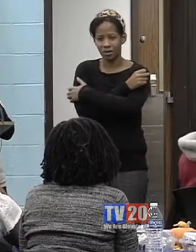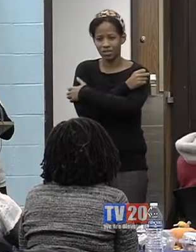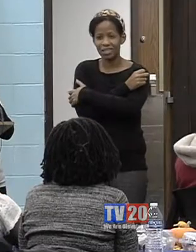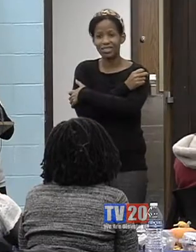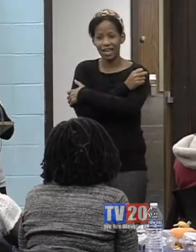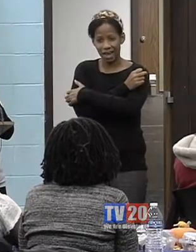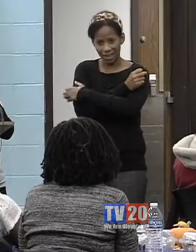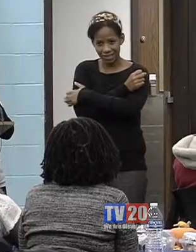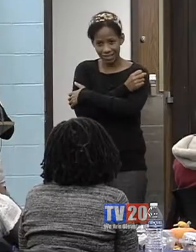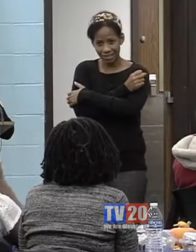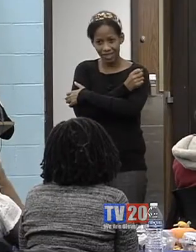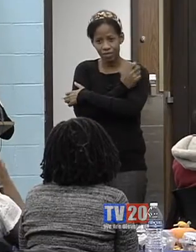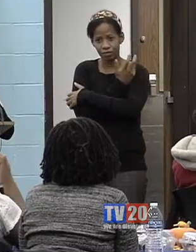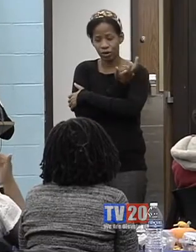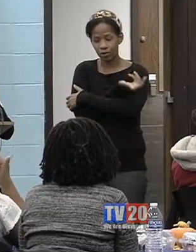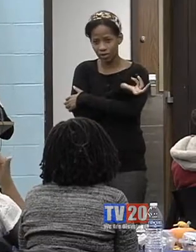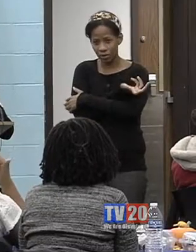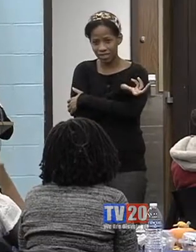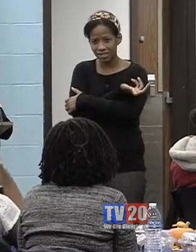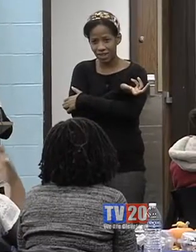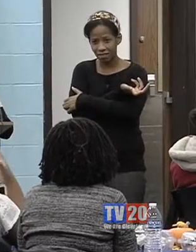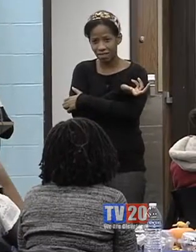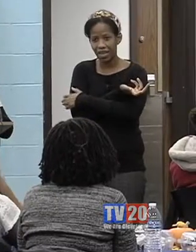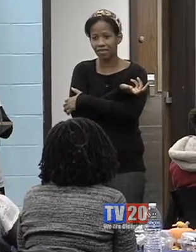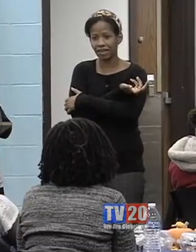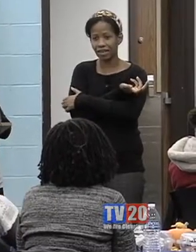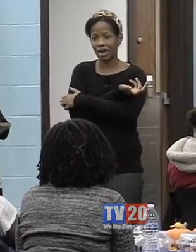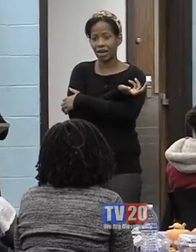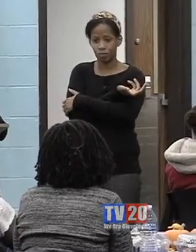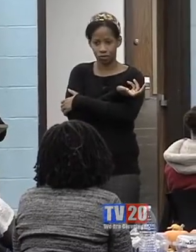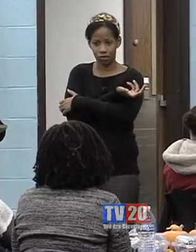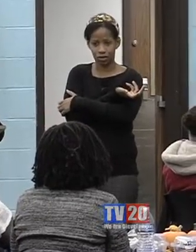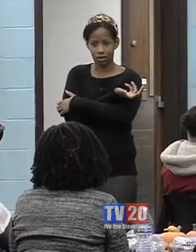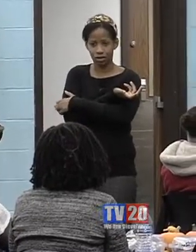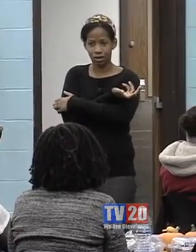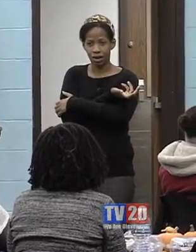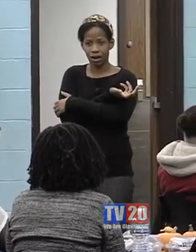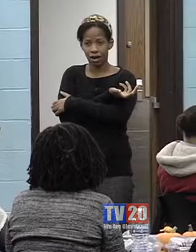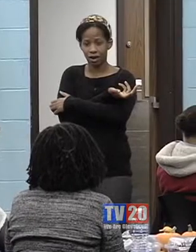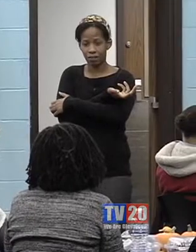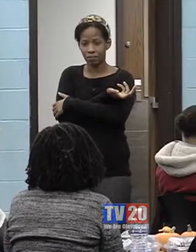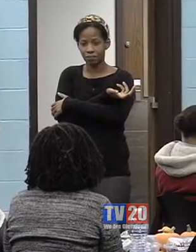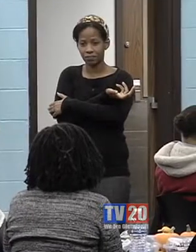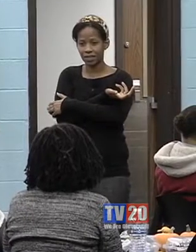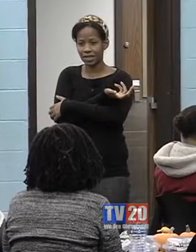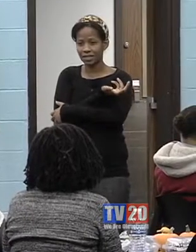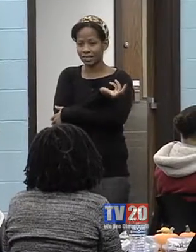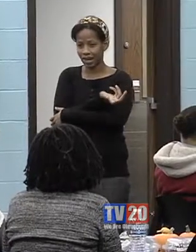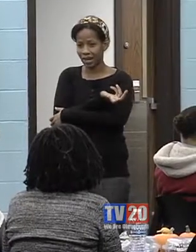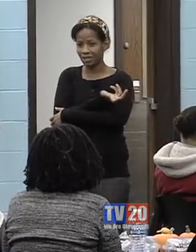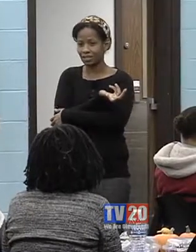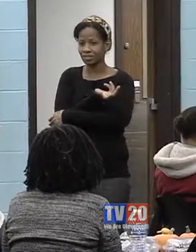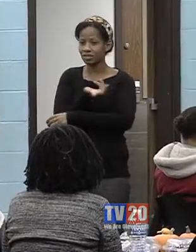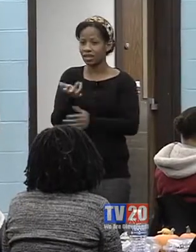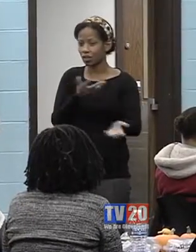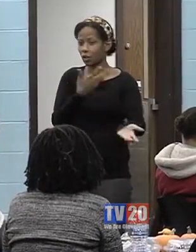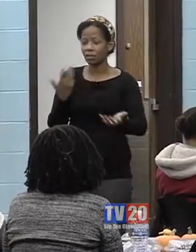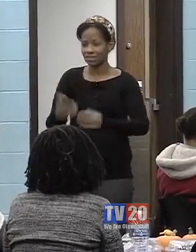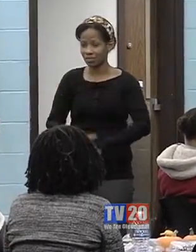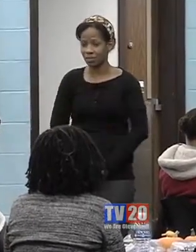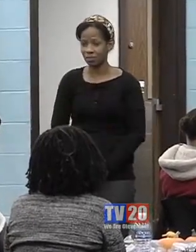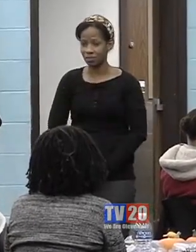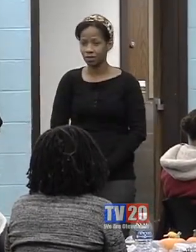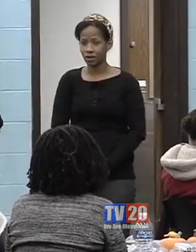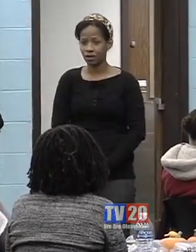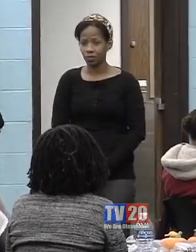A person that signs and they're working with someone that's deaf, they have like a guide person. And they can sign and go